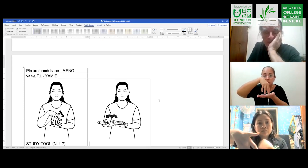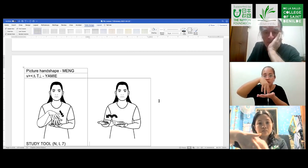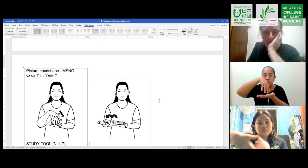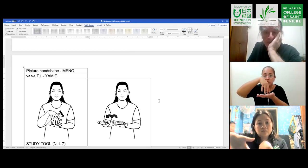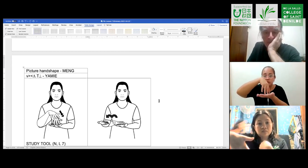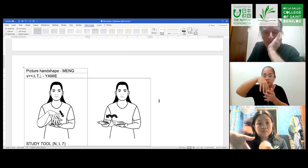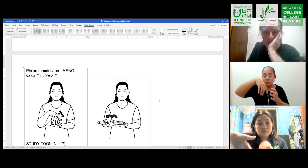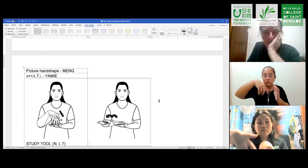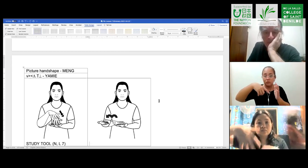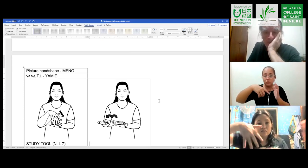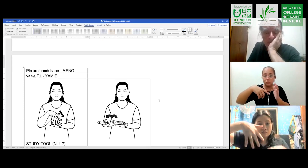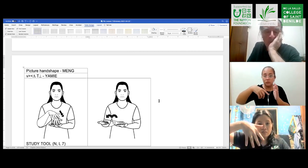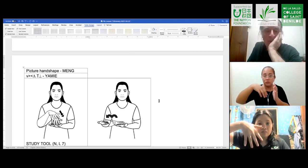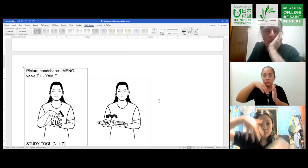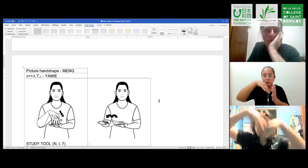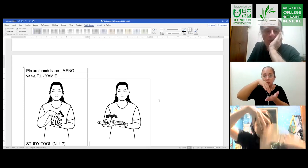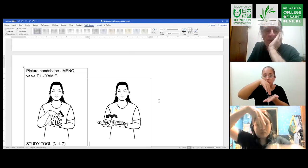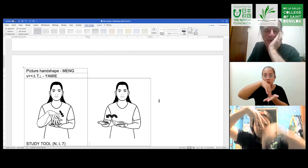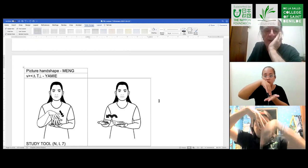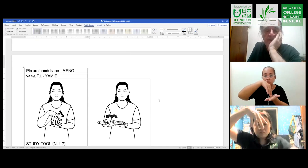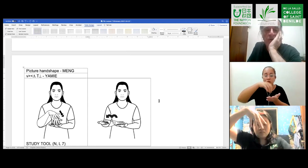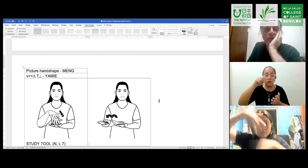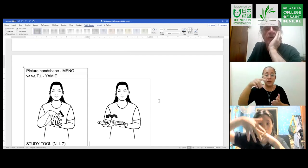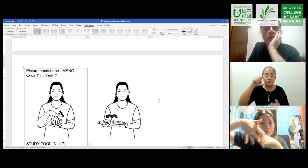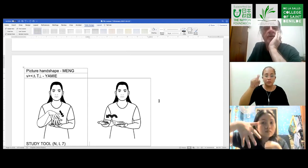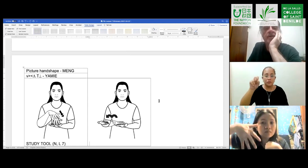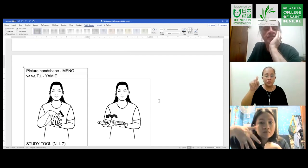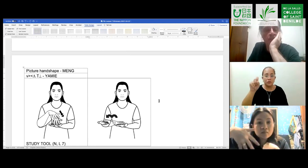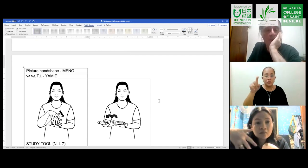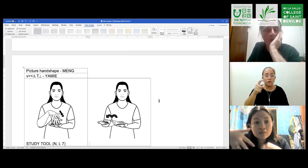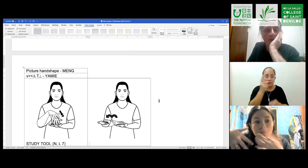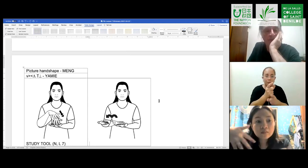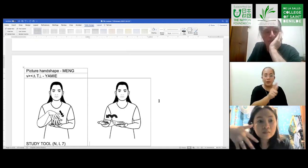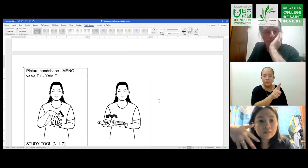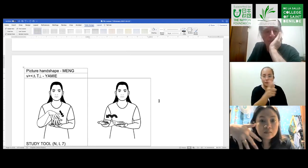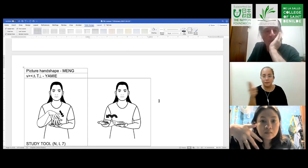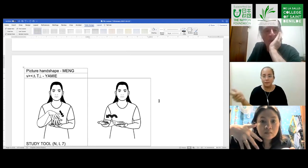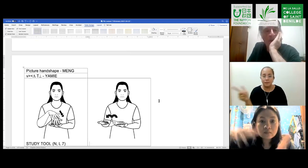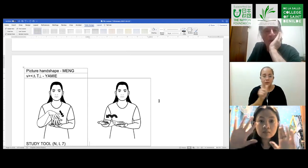It's inward, Inward. inward. Okay, so that's the correct order then. Okay.